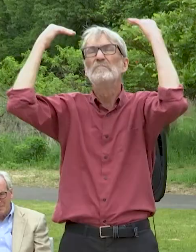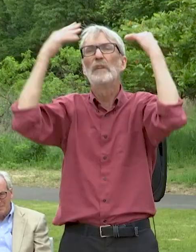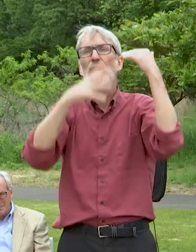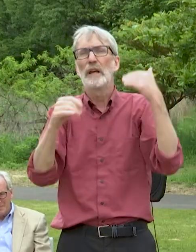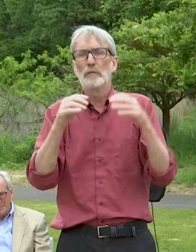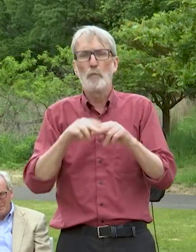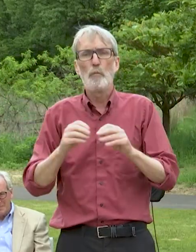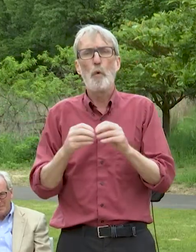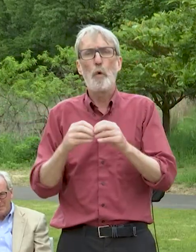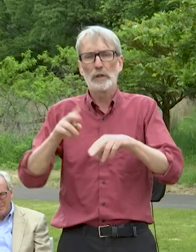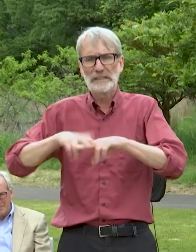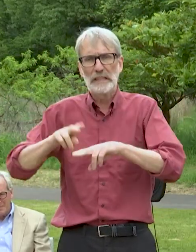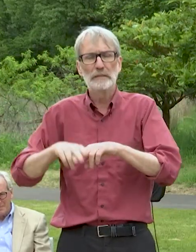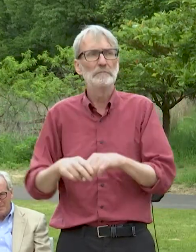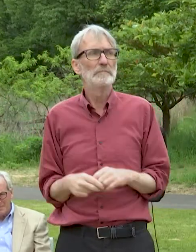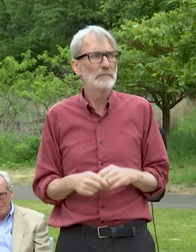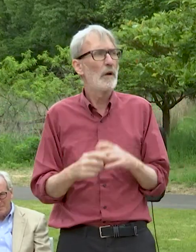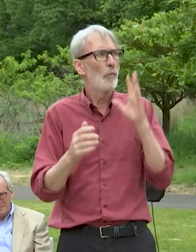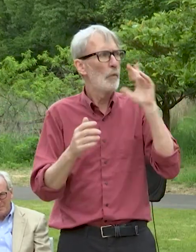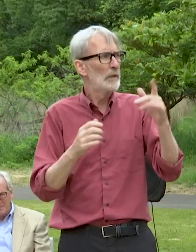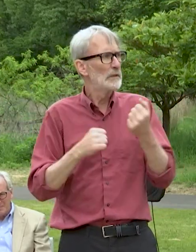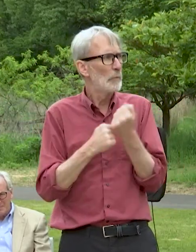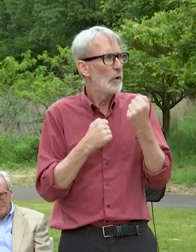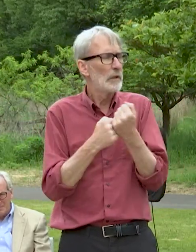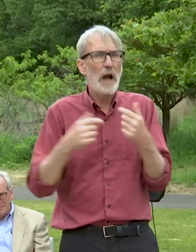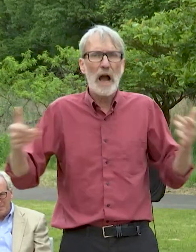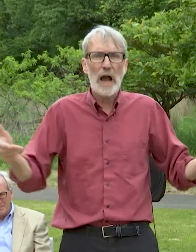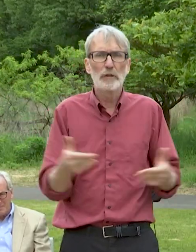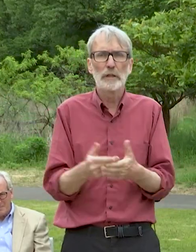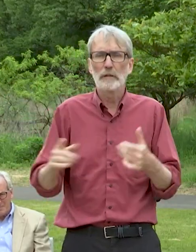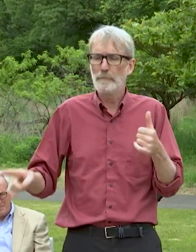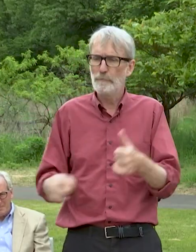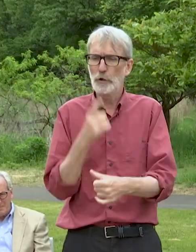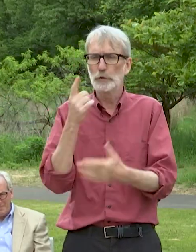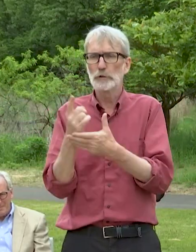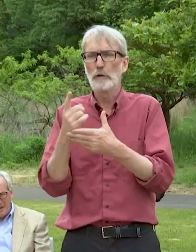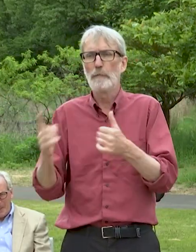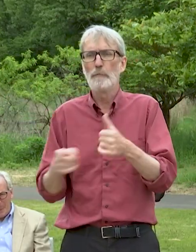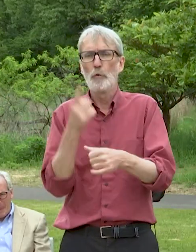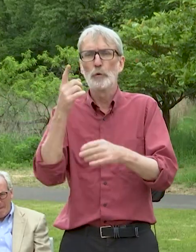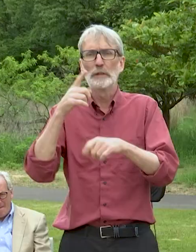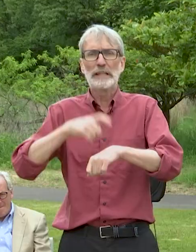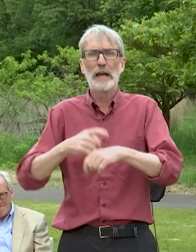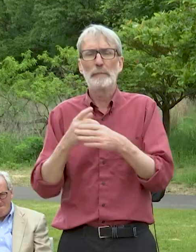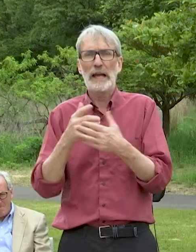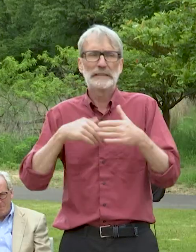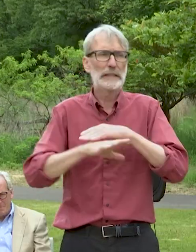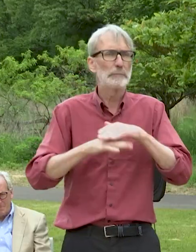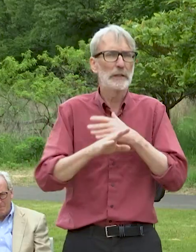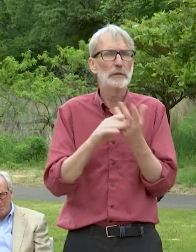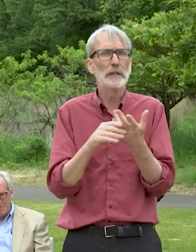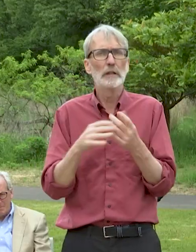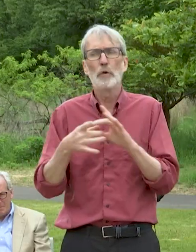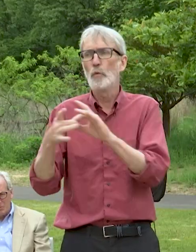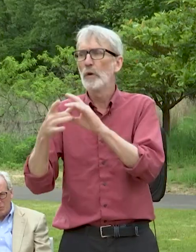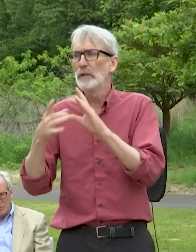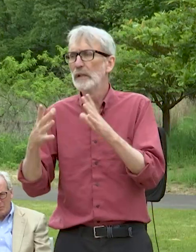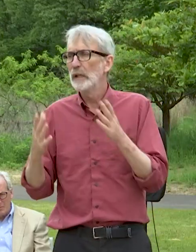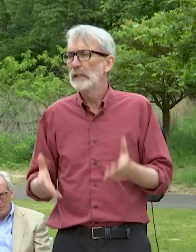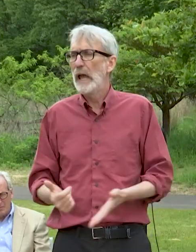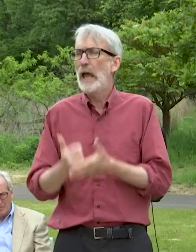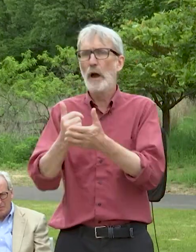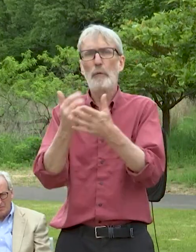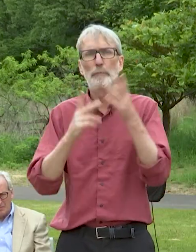more. The investment will also support the hiring of our first full-time accessibility coordinator, a role dedicated to helping